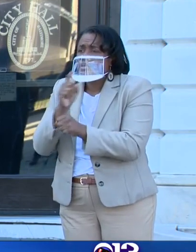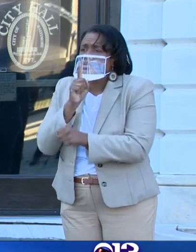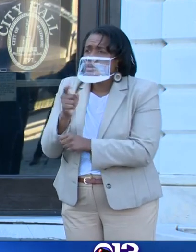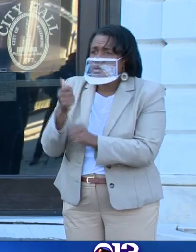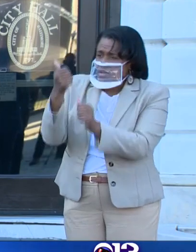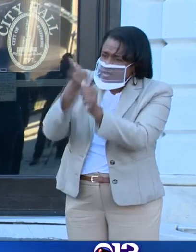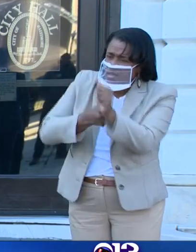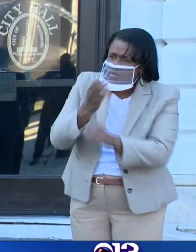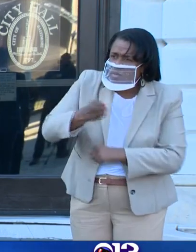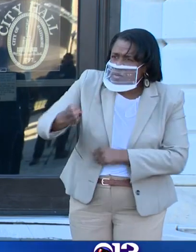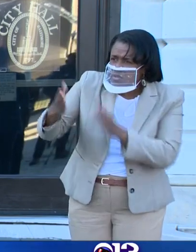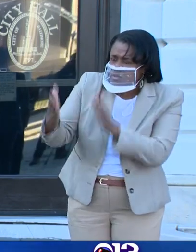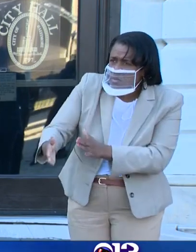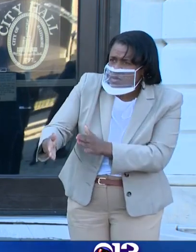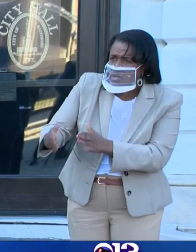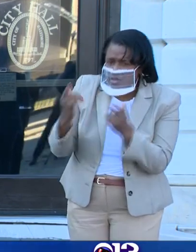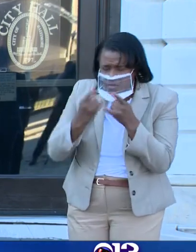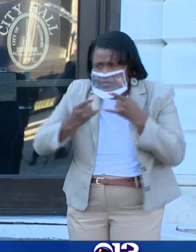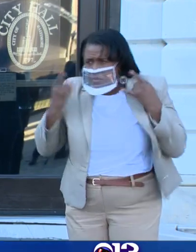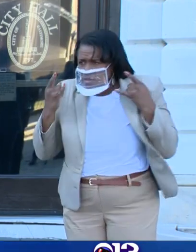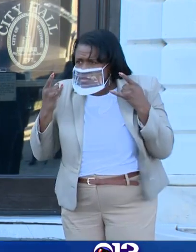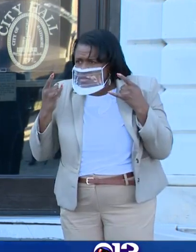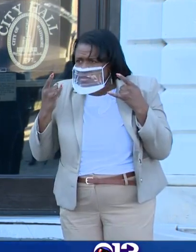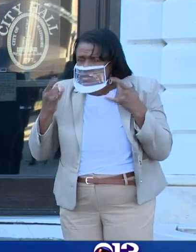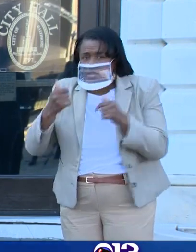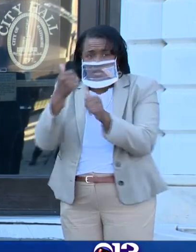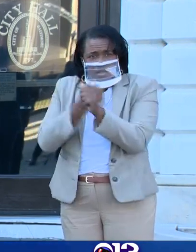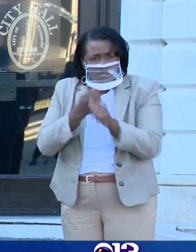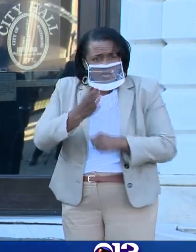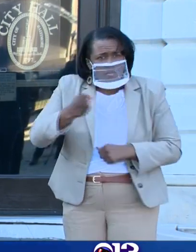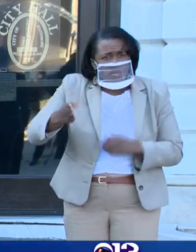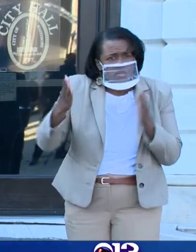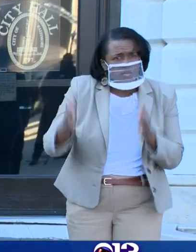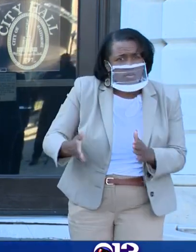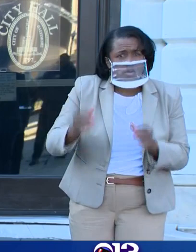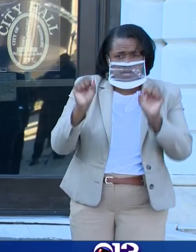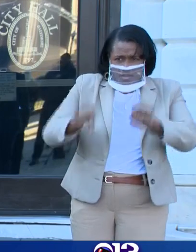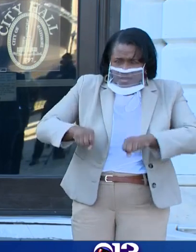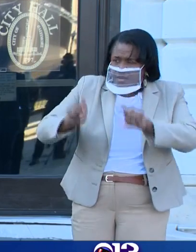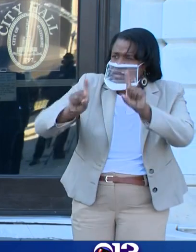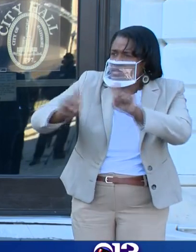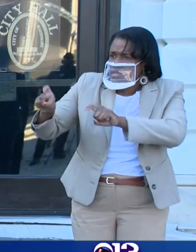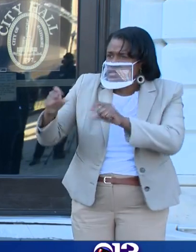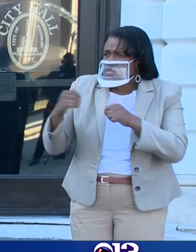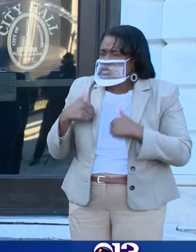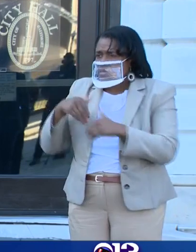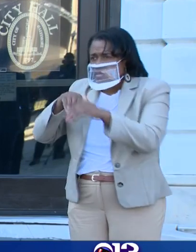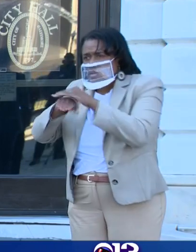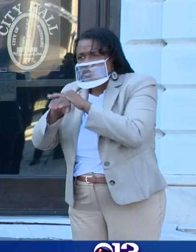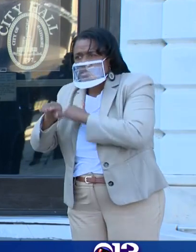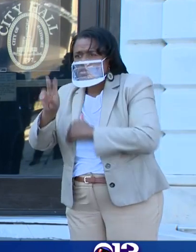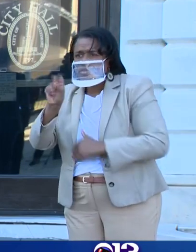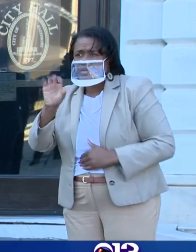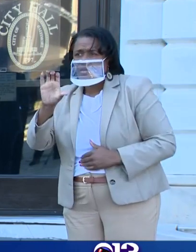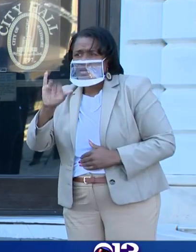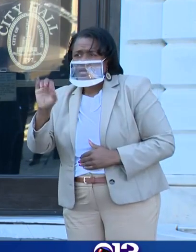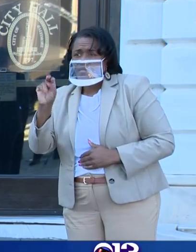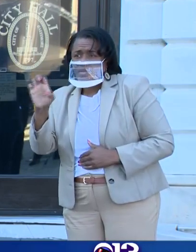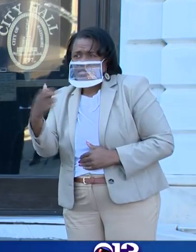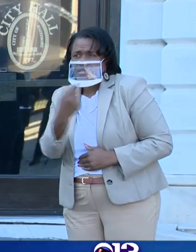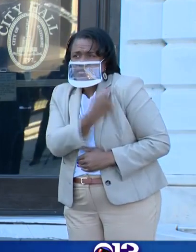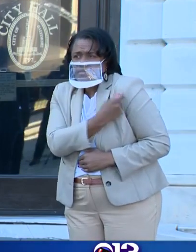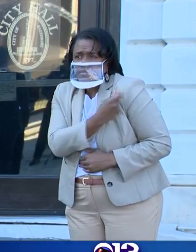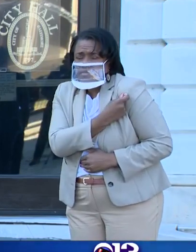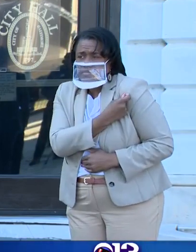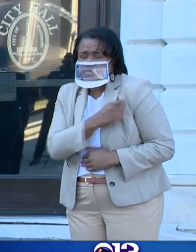a mask. I want to ensure that every Baltimorean can get tested and have access to the vaccine.